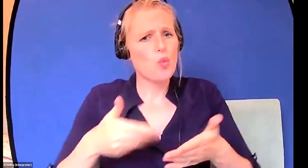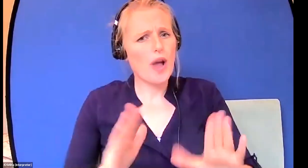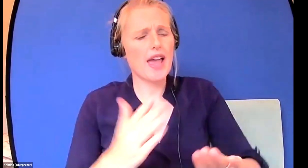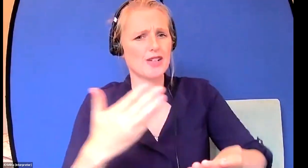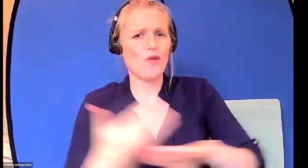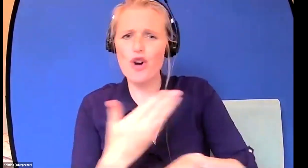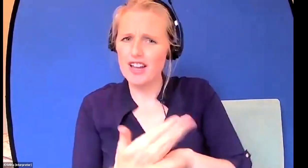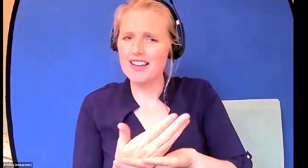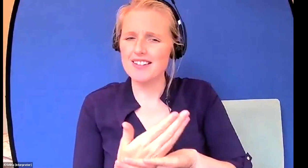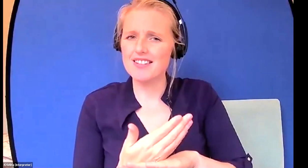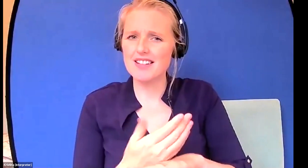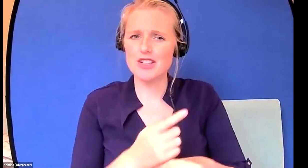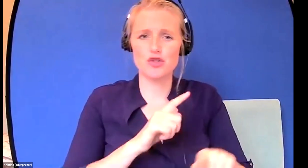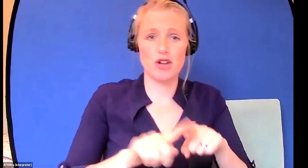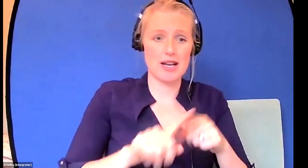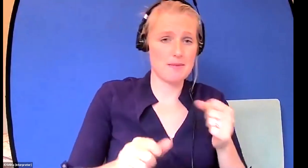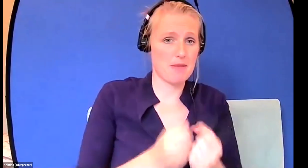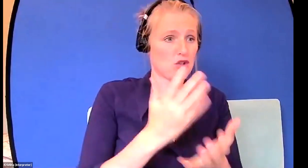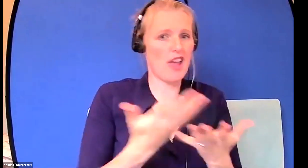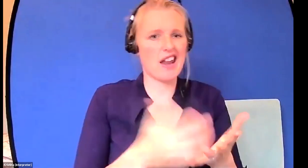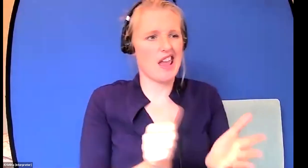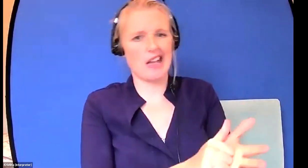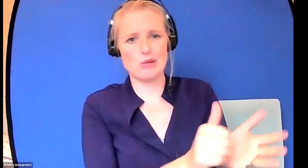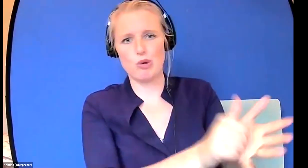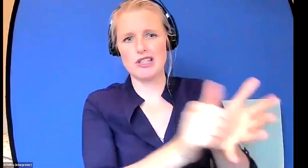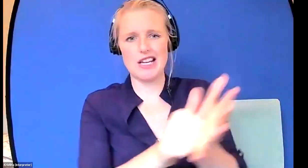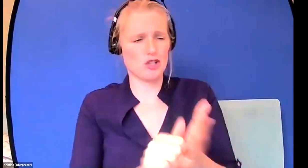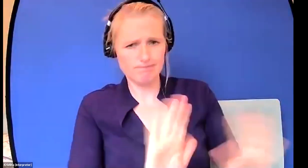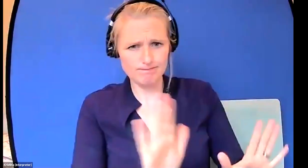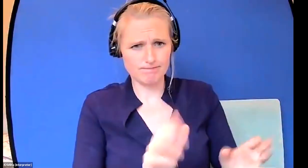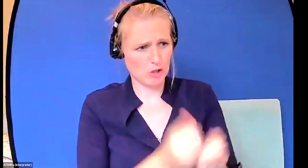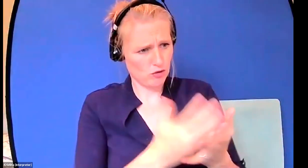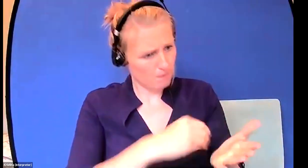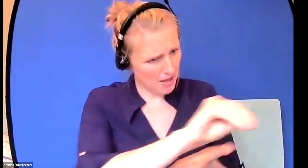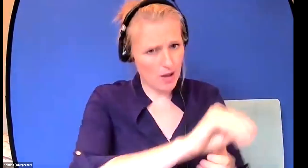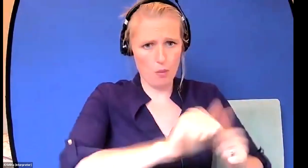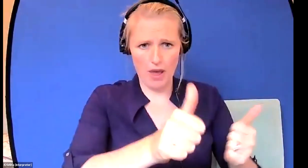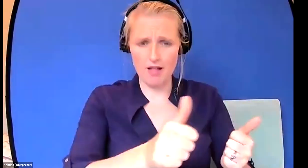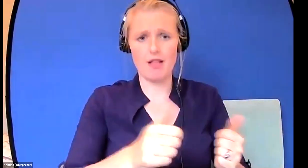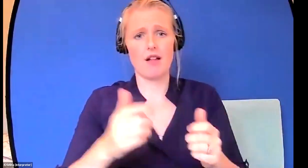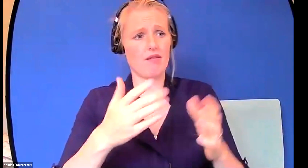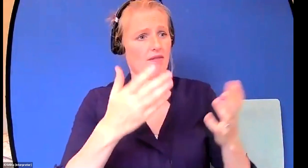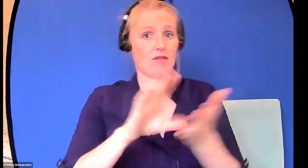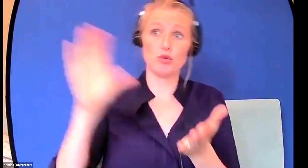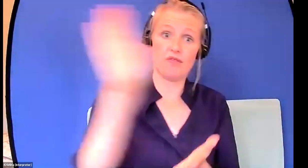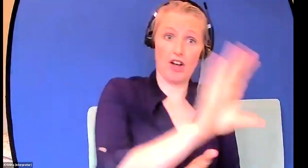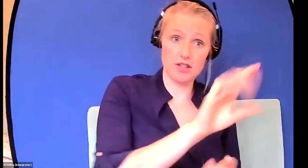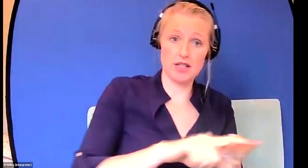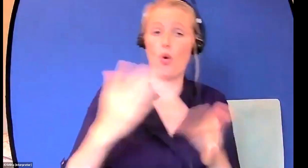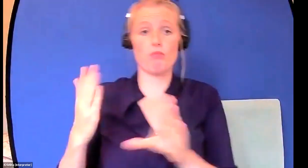and denounce exploitation. A funded public cultural sector and a private sector,